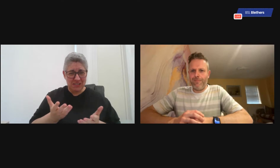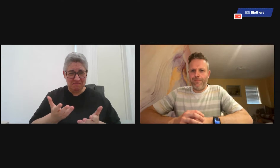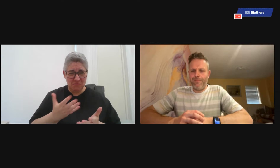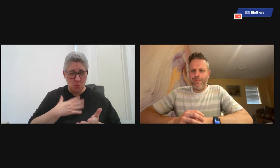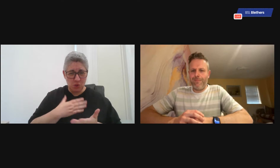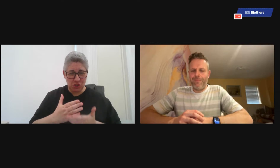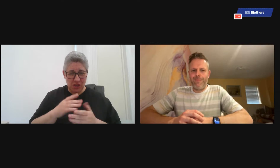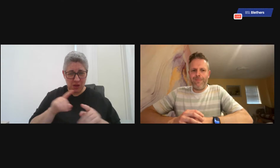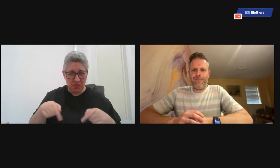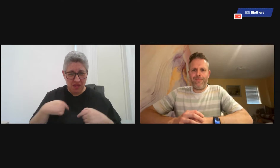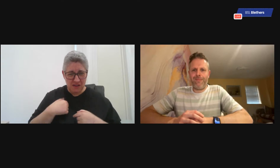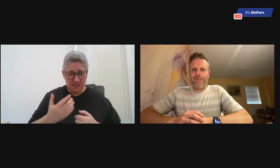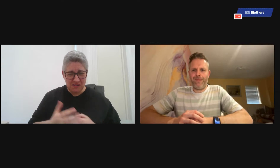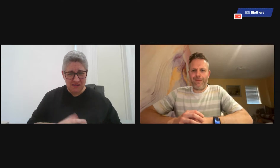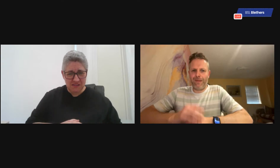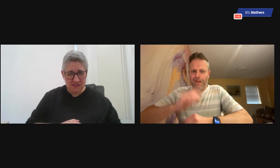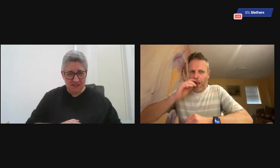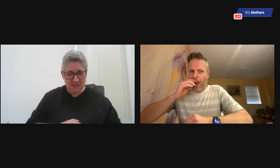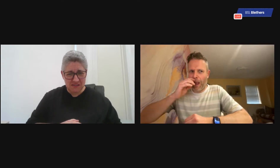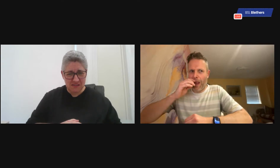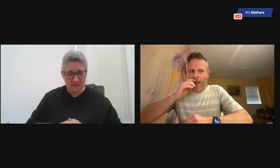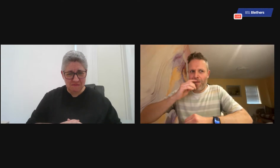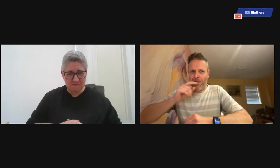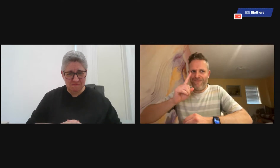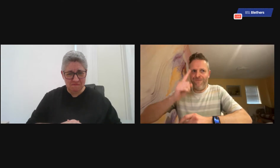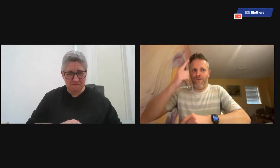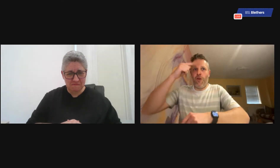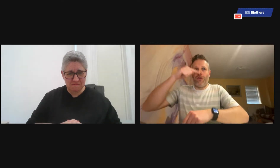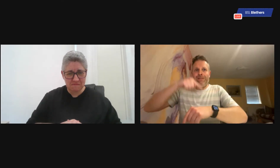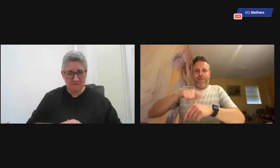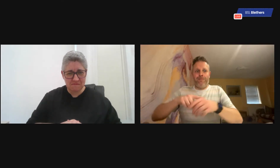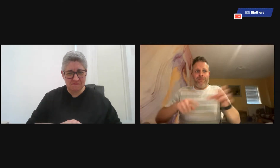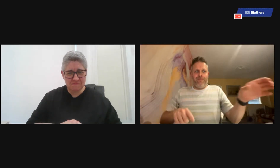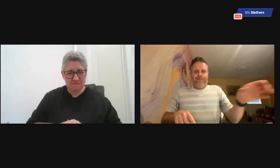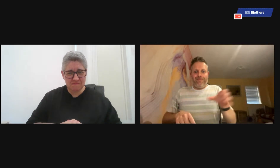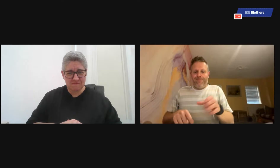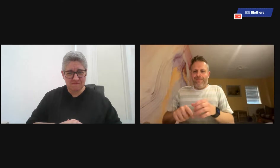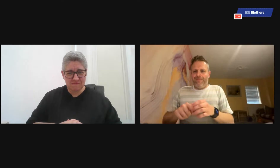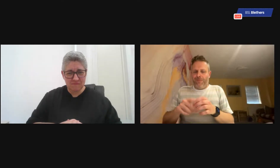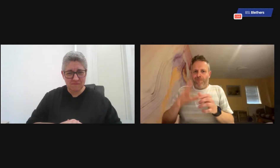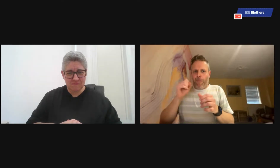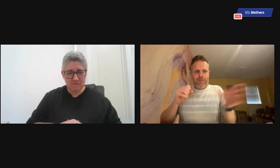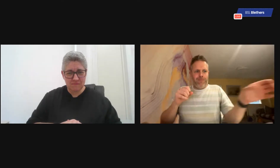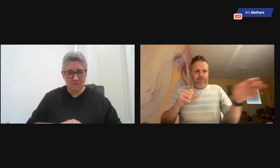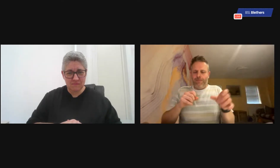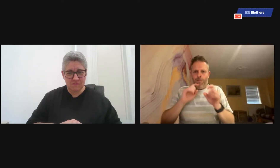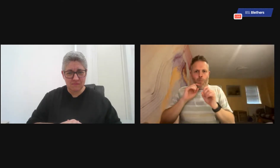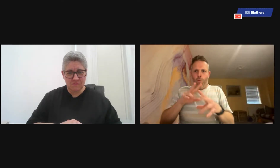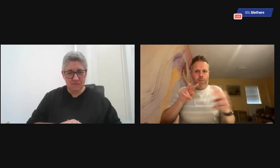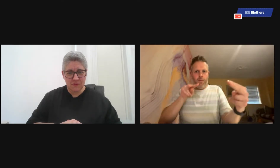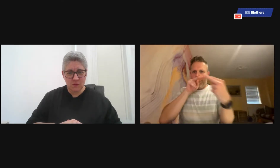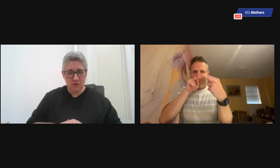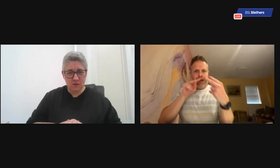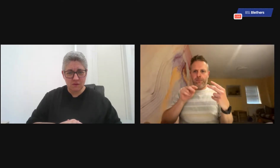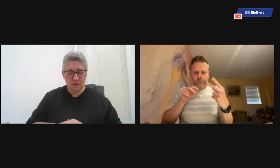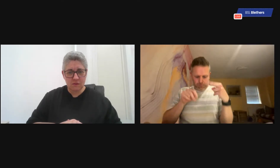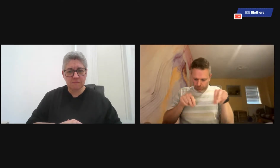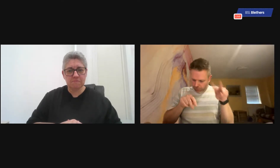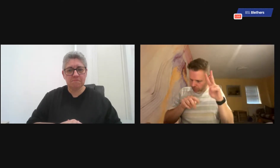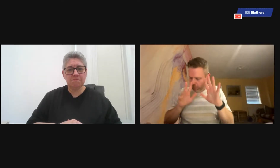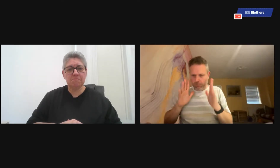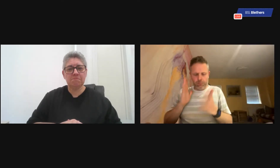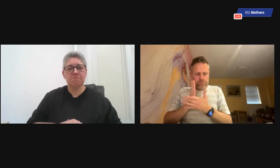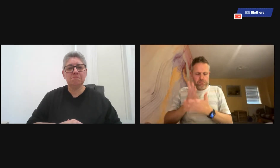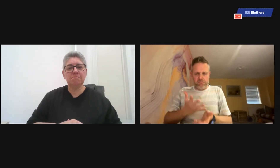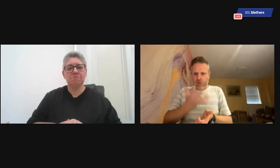any particularly fond memories you have, or any really good stories you'd like to share about your fostering experiences? I